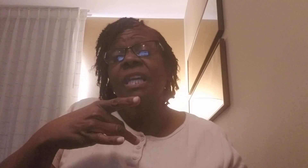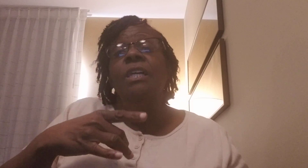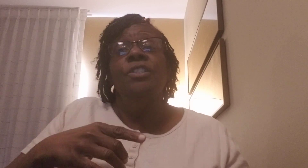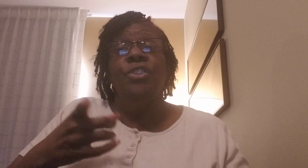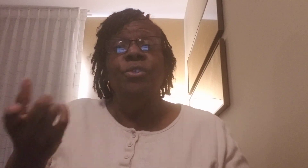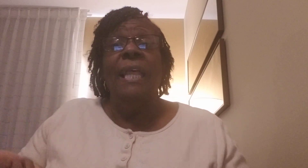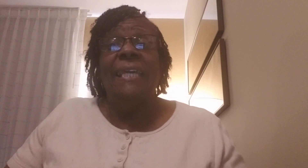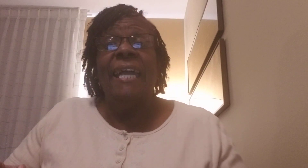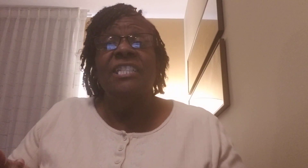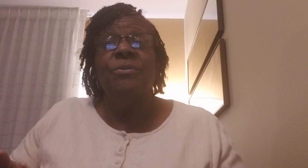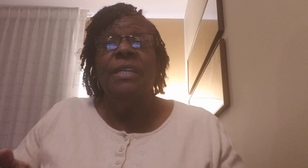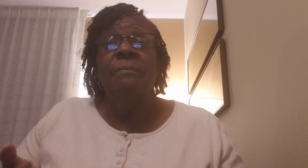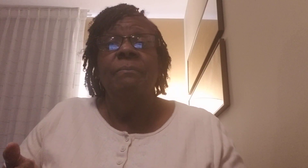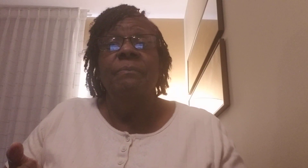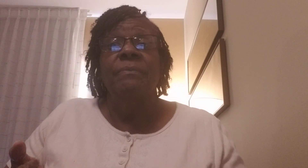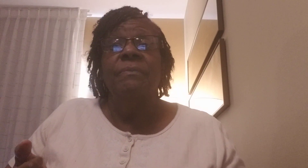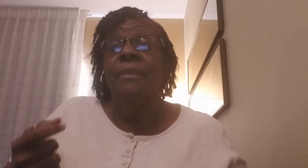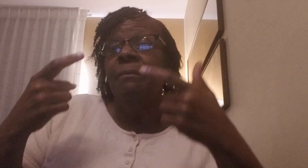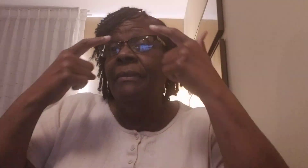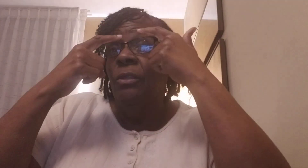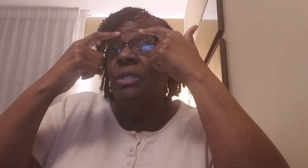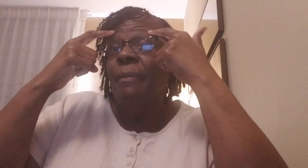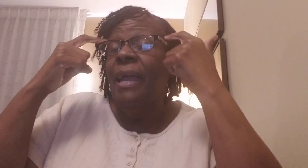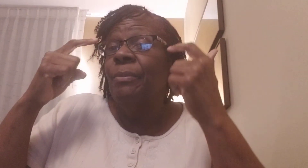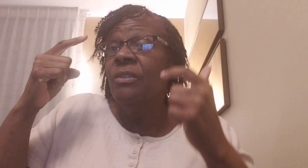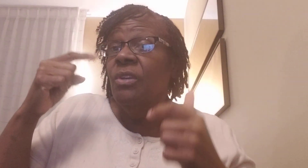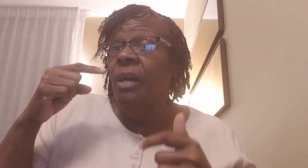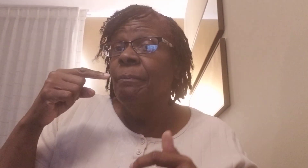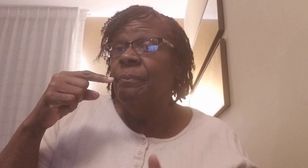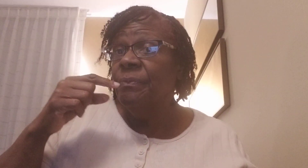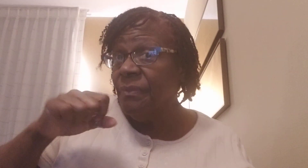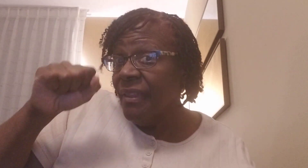do you like ice cream? And notice my eyebrows are up.